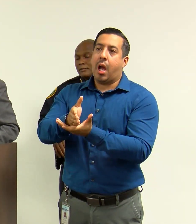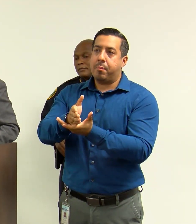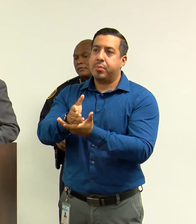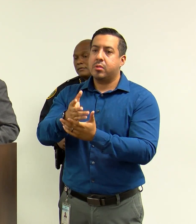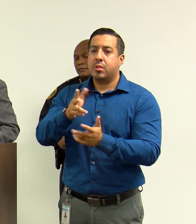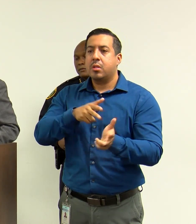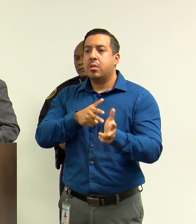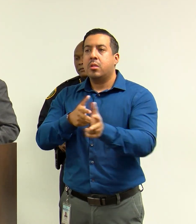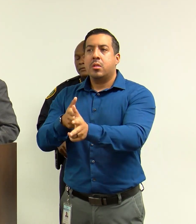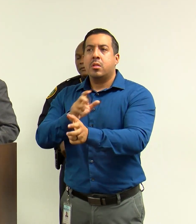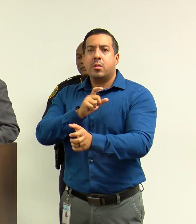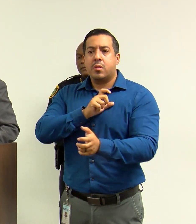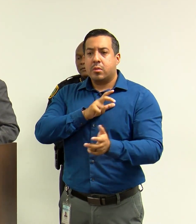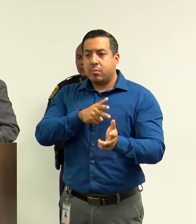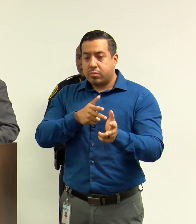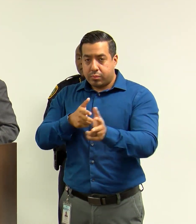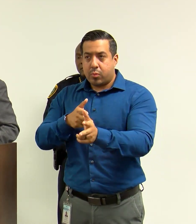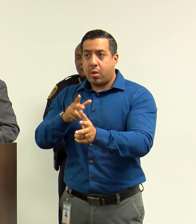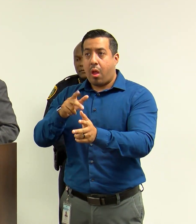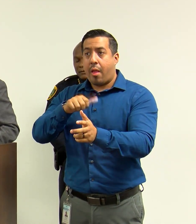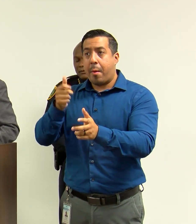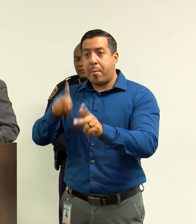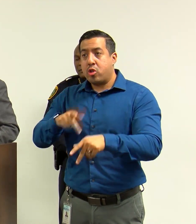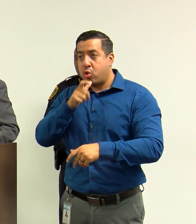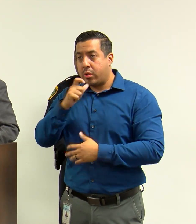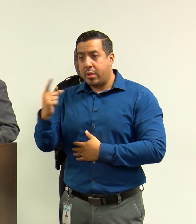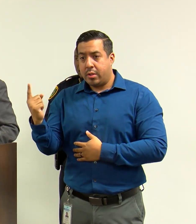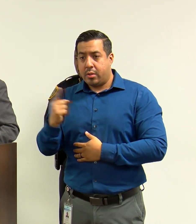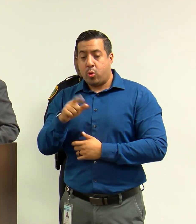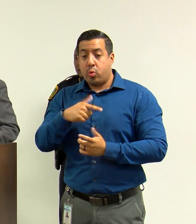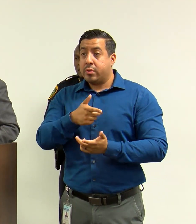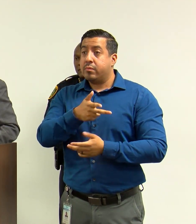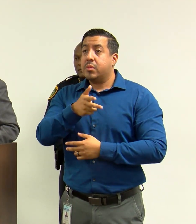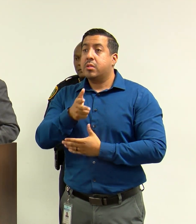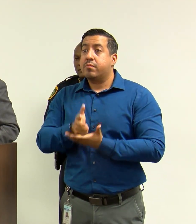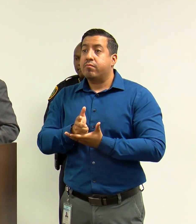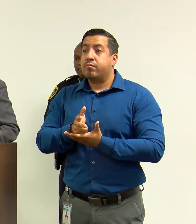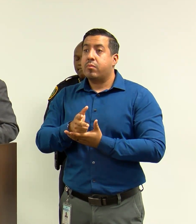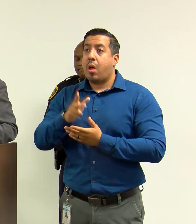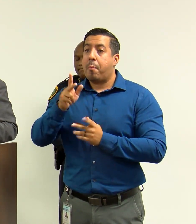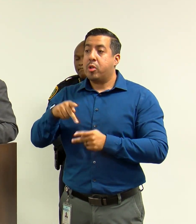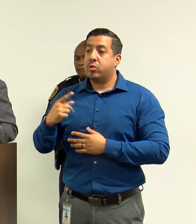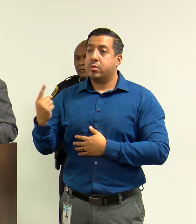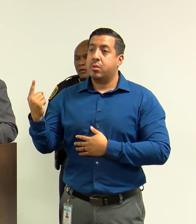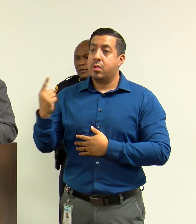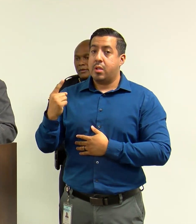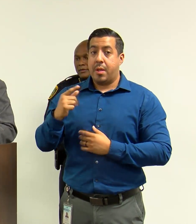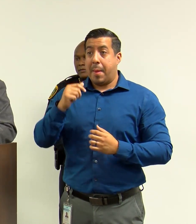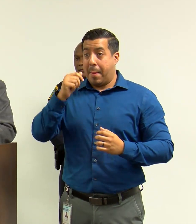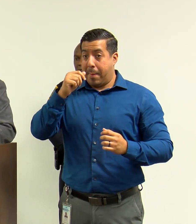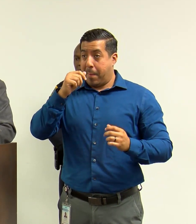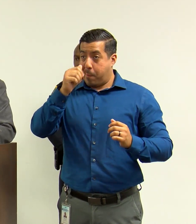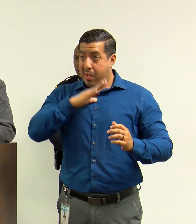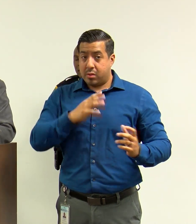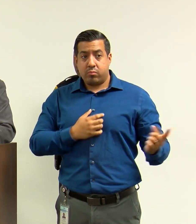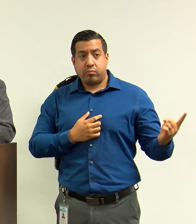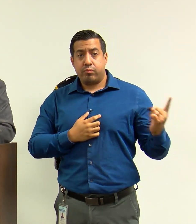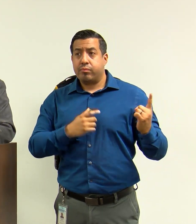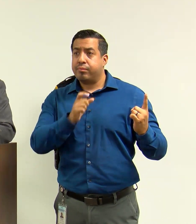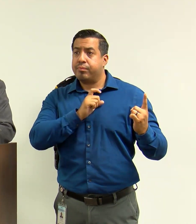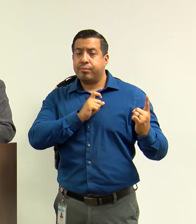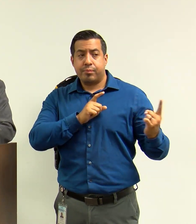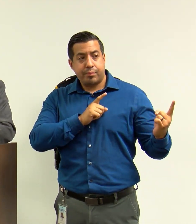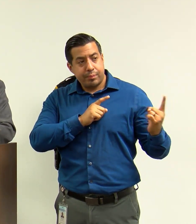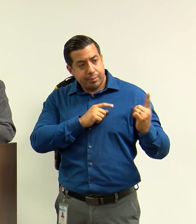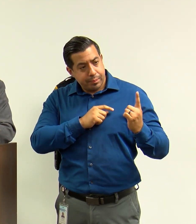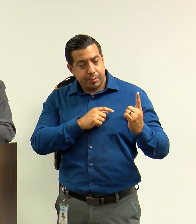vehicular stop, when another person approached them after that stop occurred. He approached the police officers. They asked